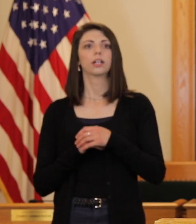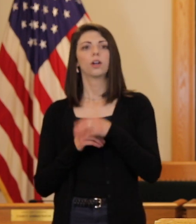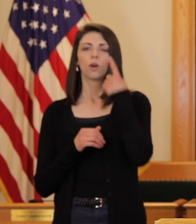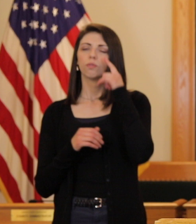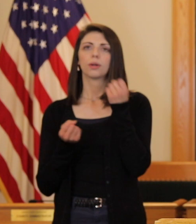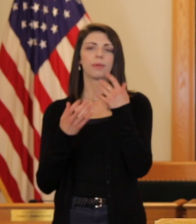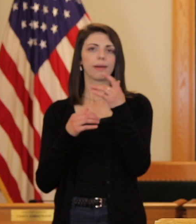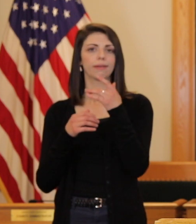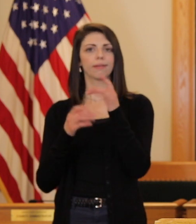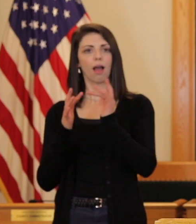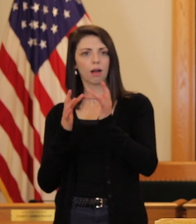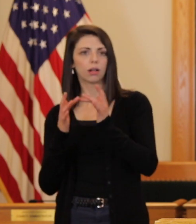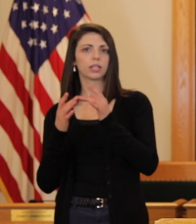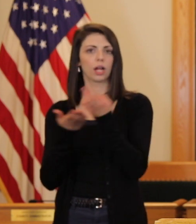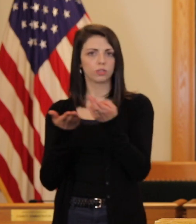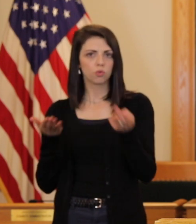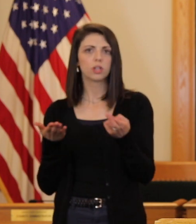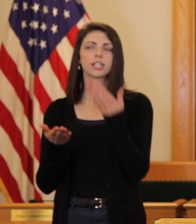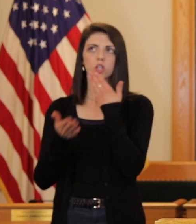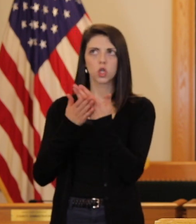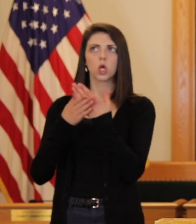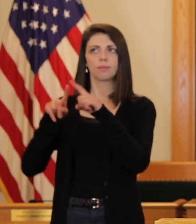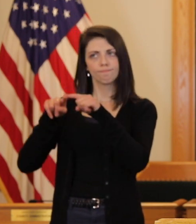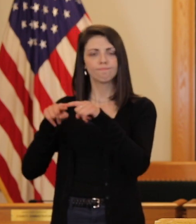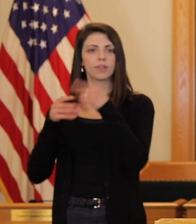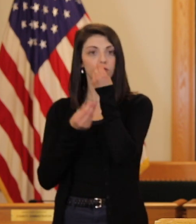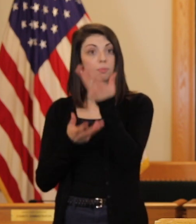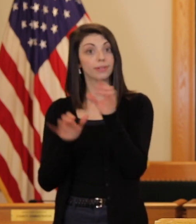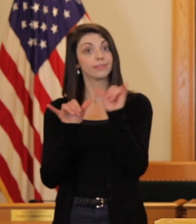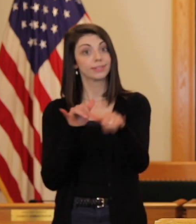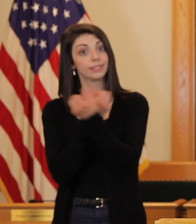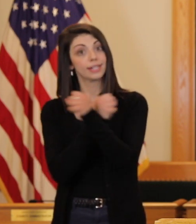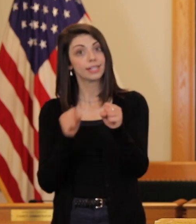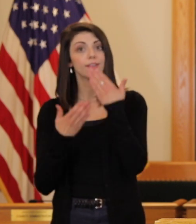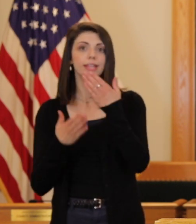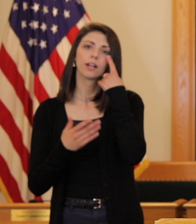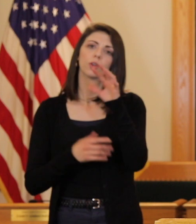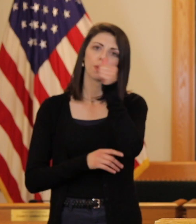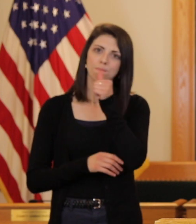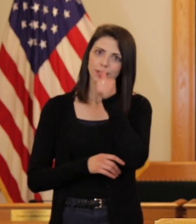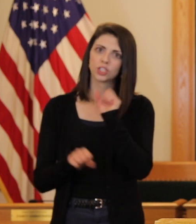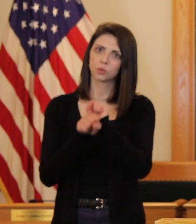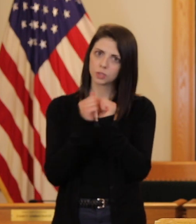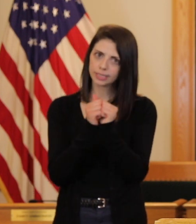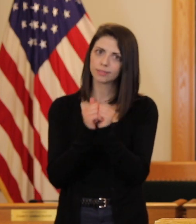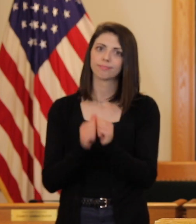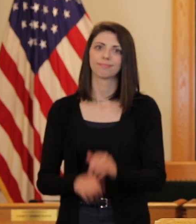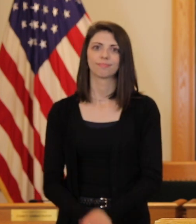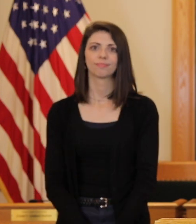online resources and credible information. Stay safe, and thank you for your continued patience and cooperation.